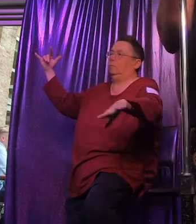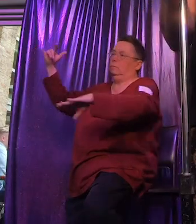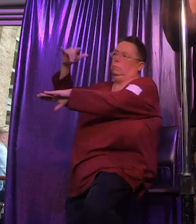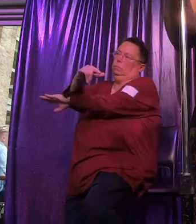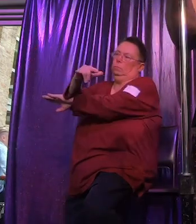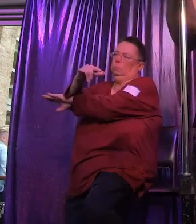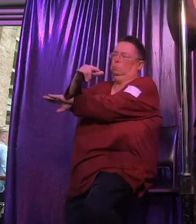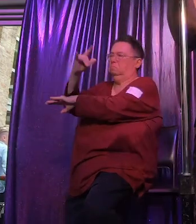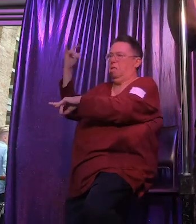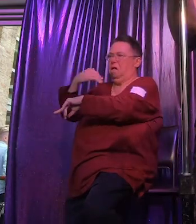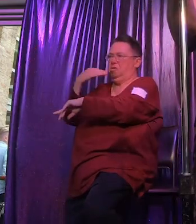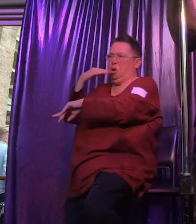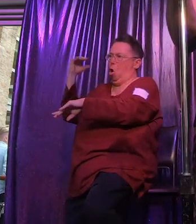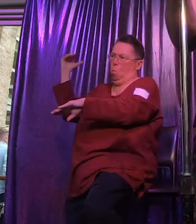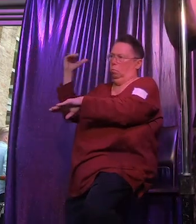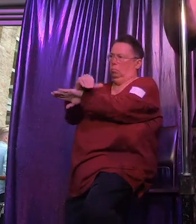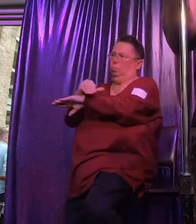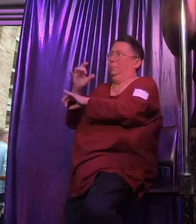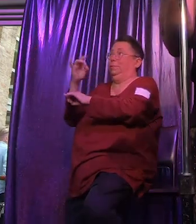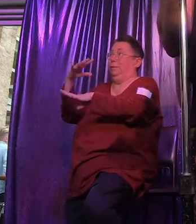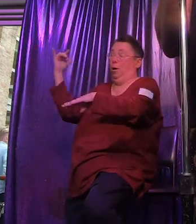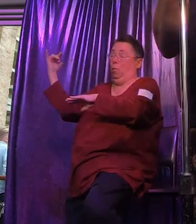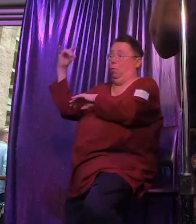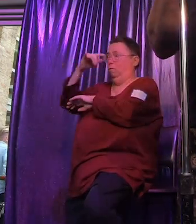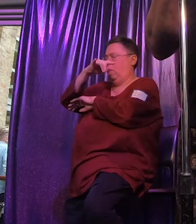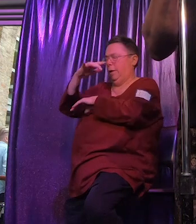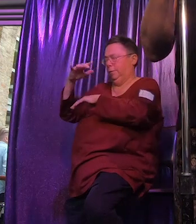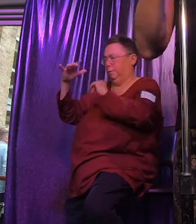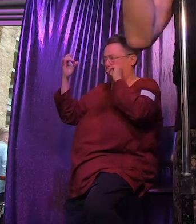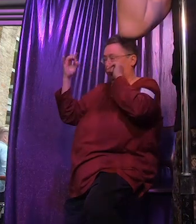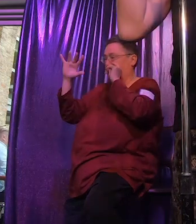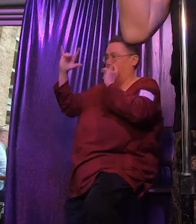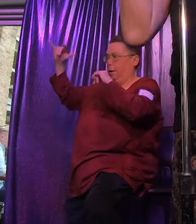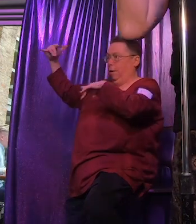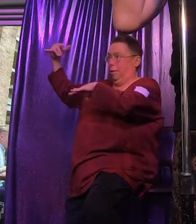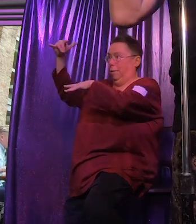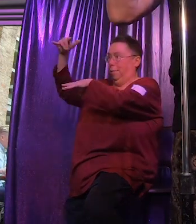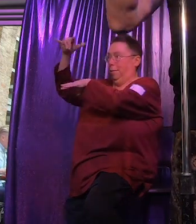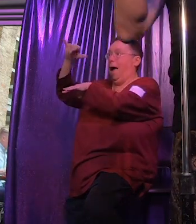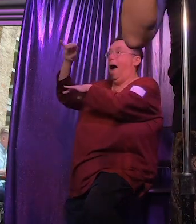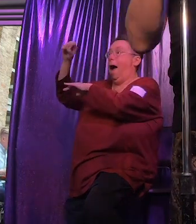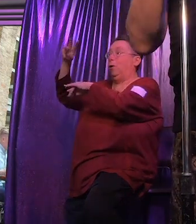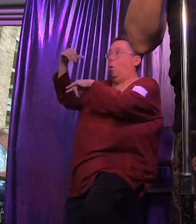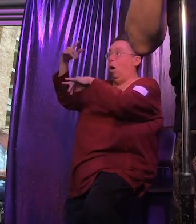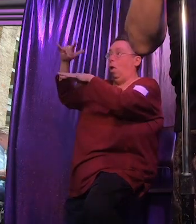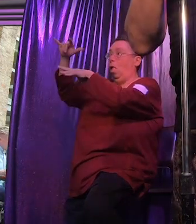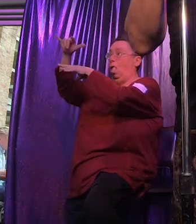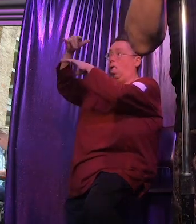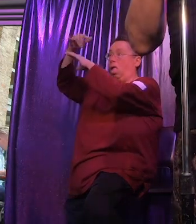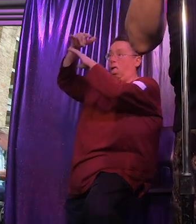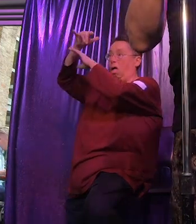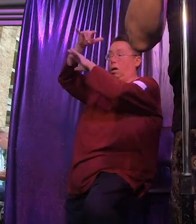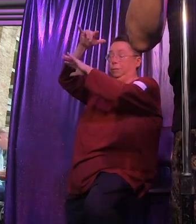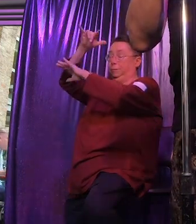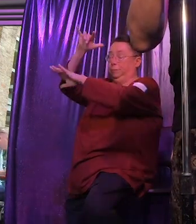So I flew home in a really terrible flight. It was turbulence starting in Iowa, and